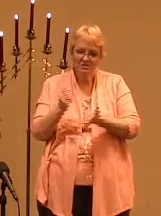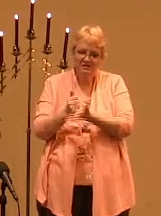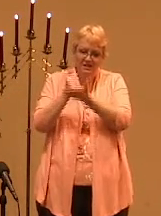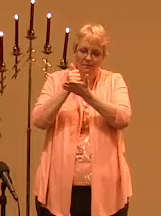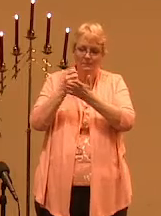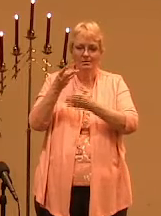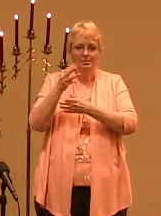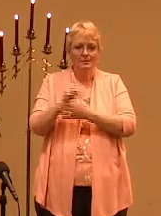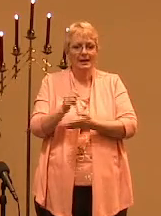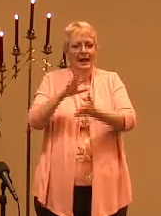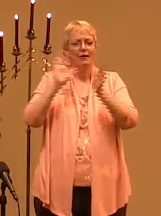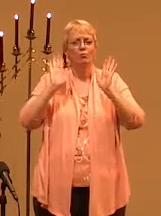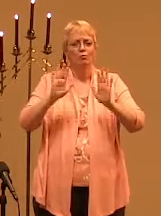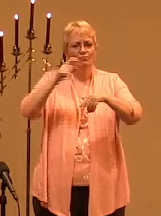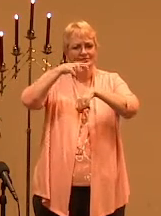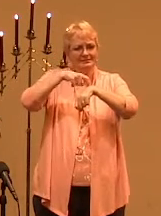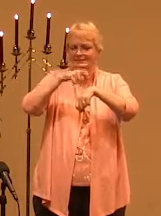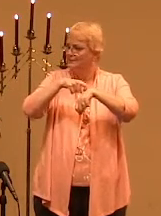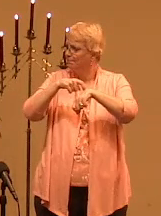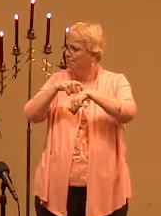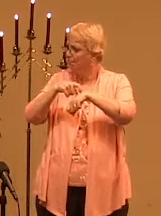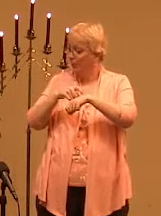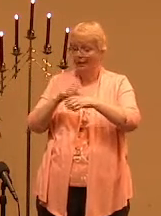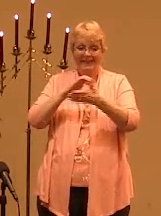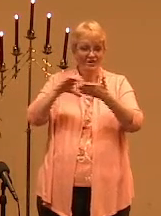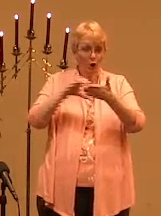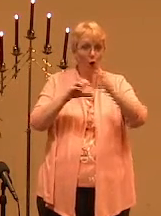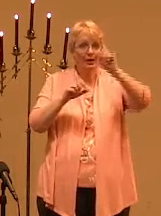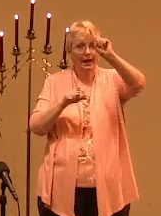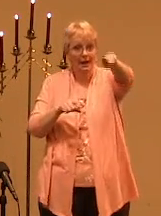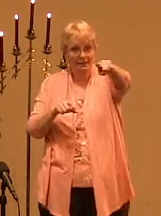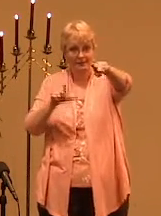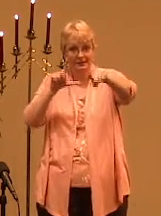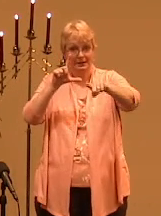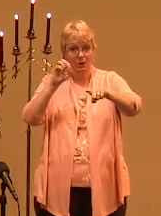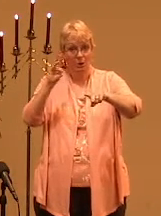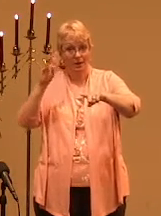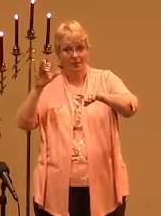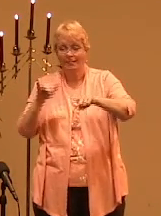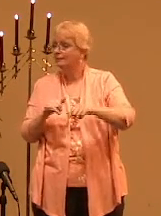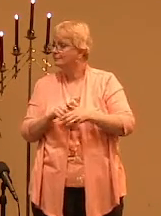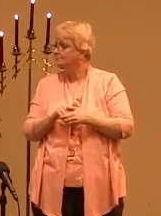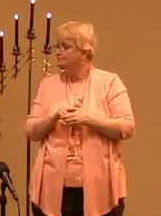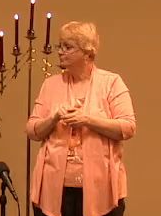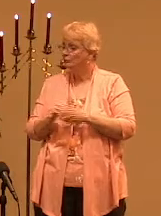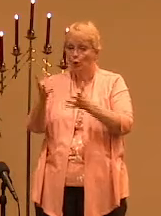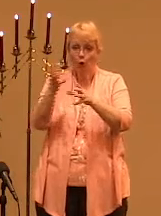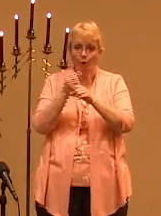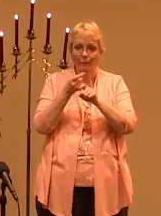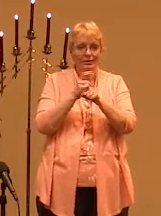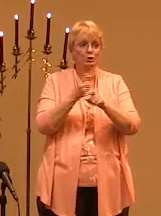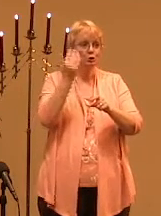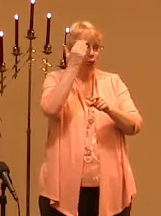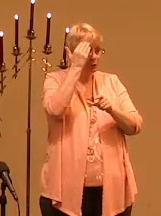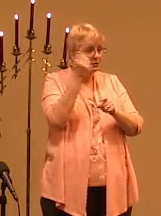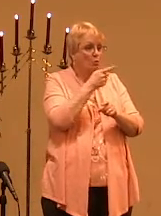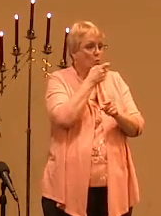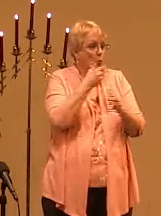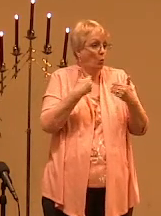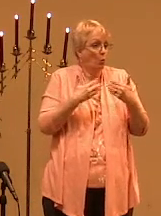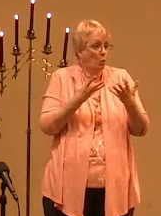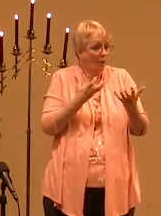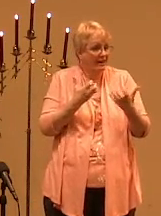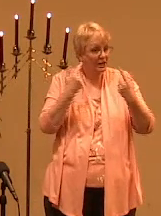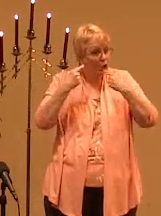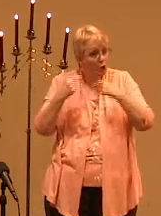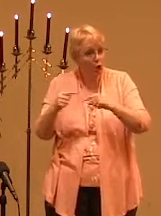and just have a great time. These cards are out in the lobby, so if you wanna grab one, if you know someone who would wanna know about